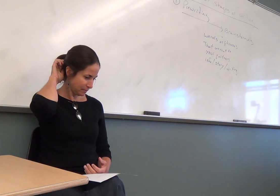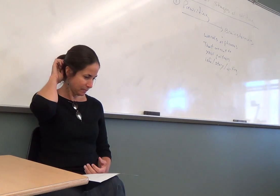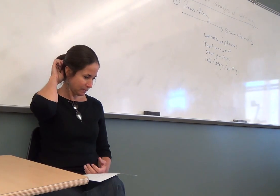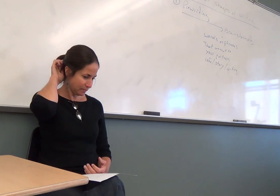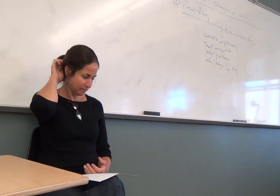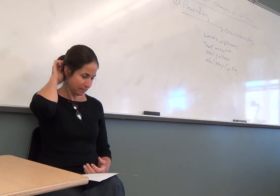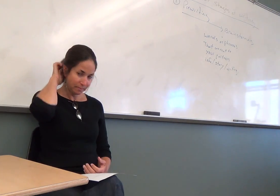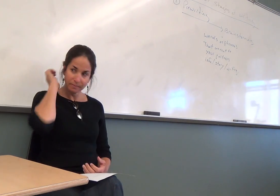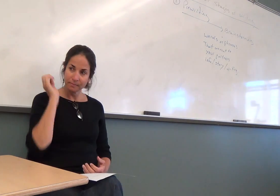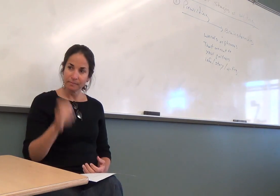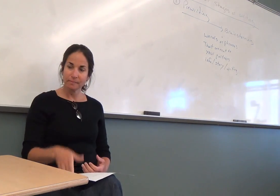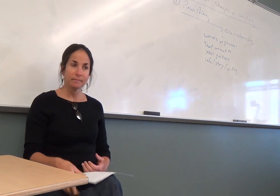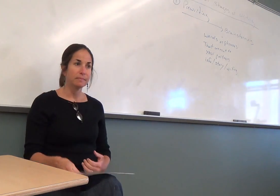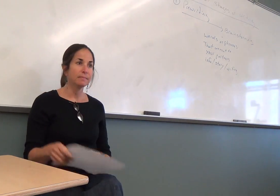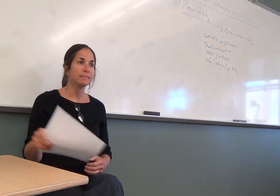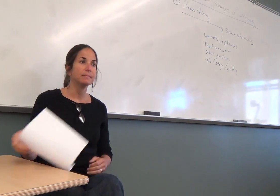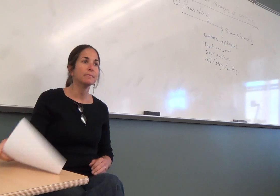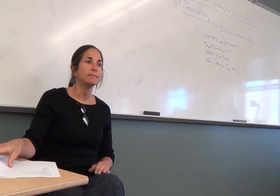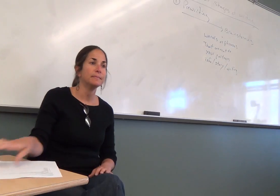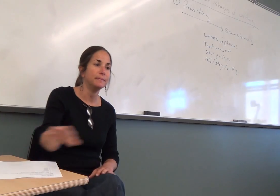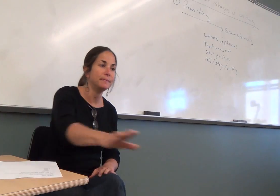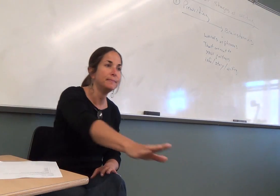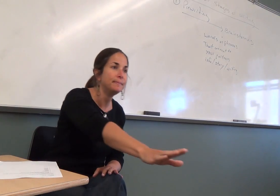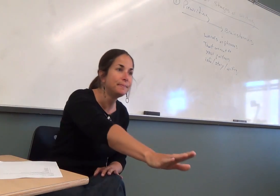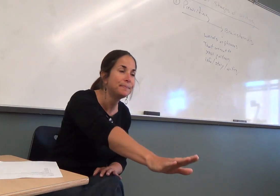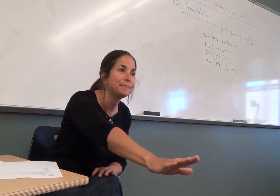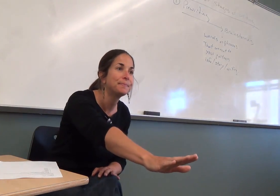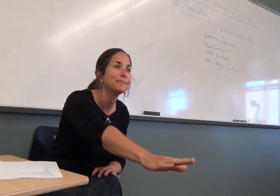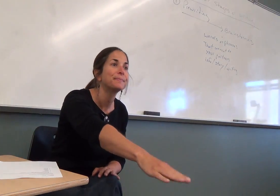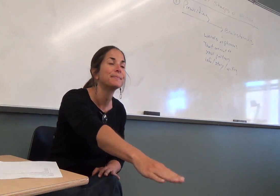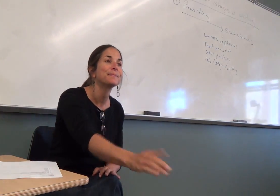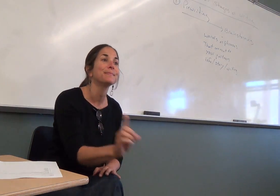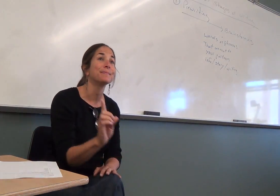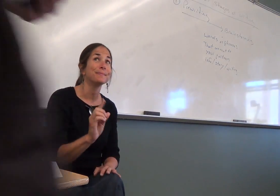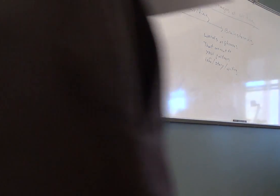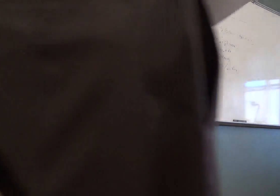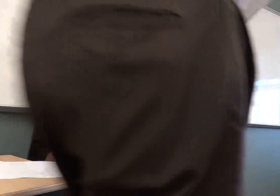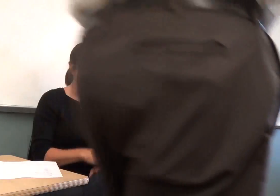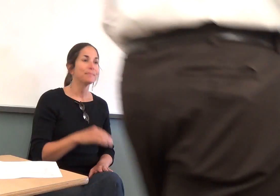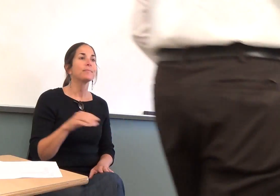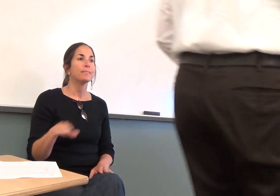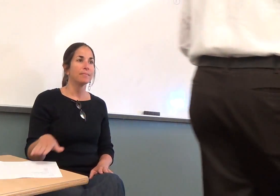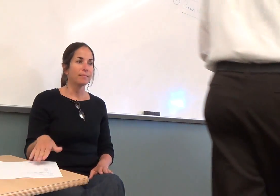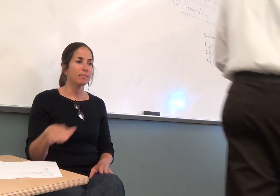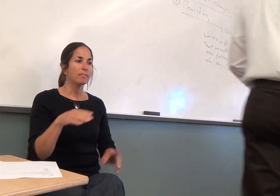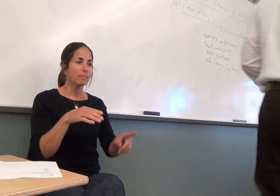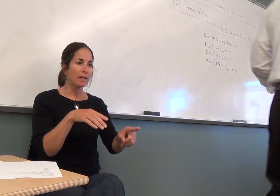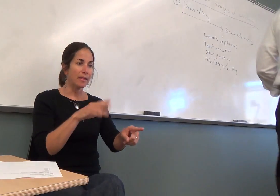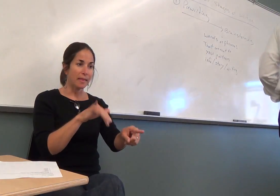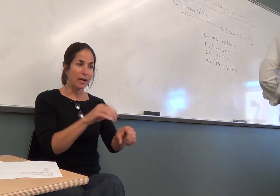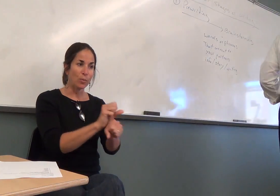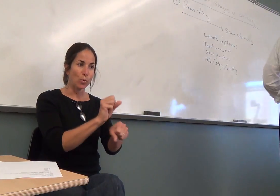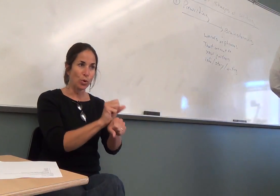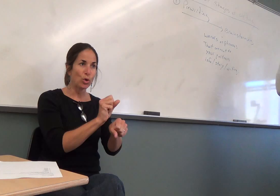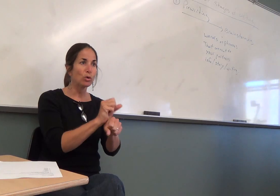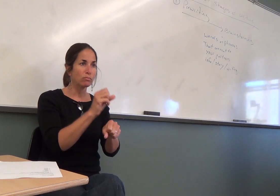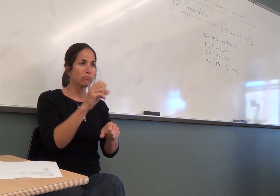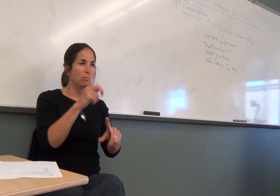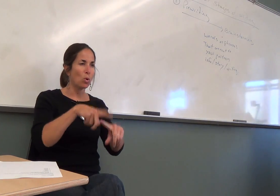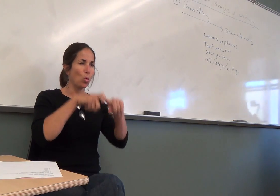All right, so ladies and gentlemen, I want you to hold on to the assignment you're working on. We're going to